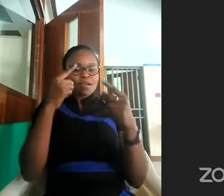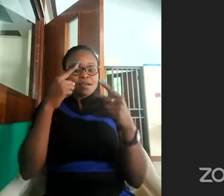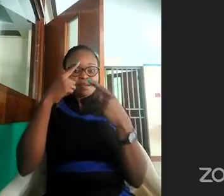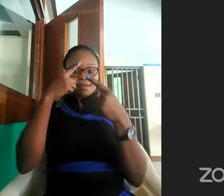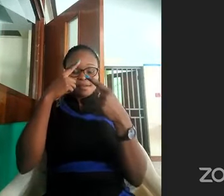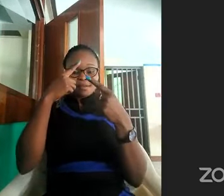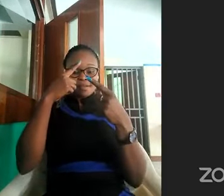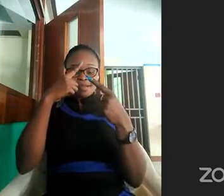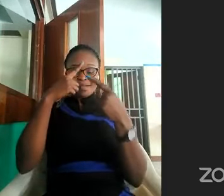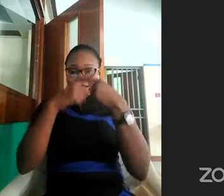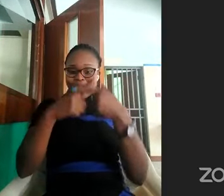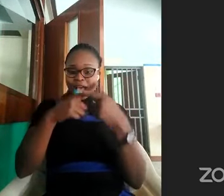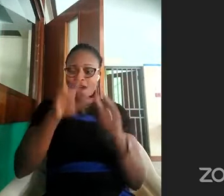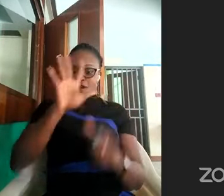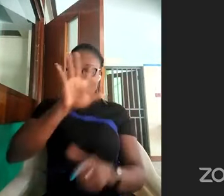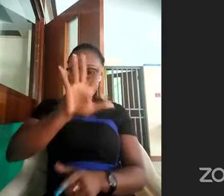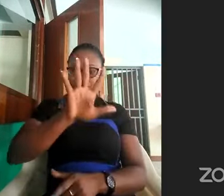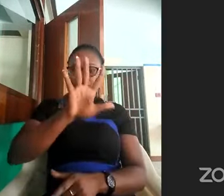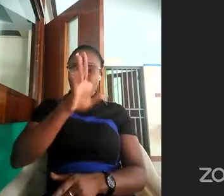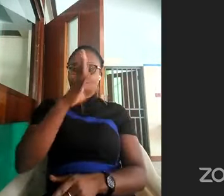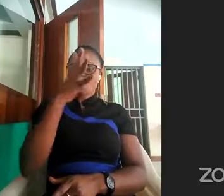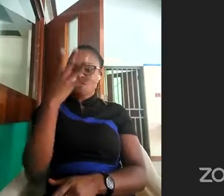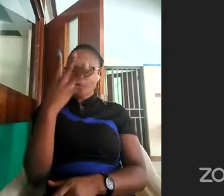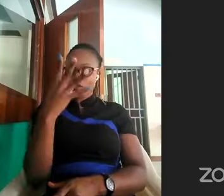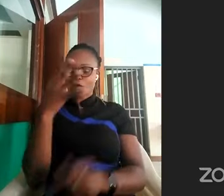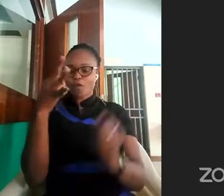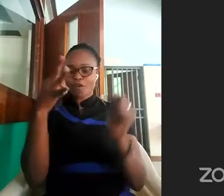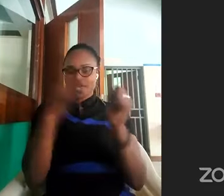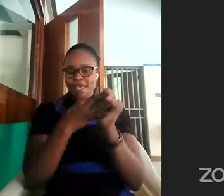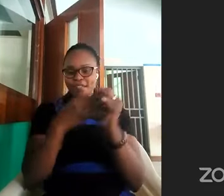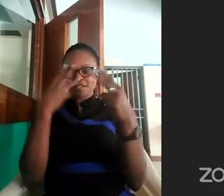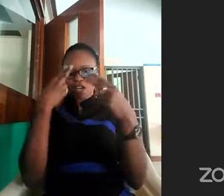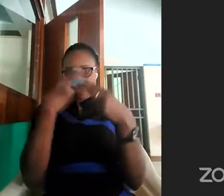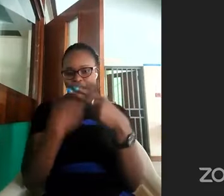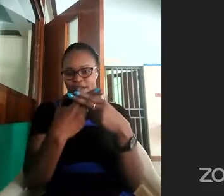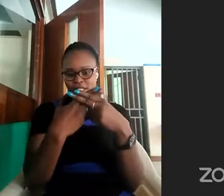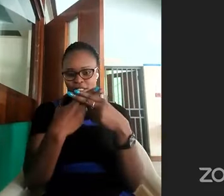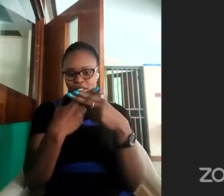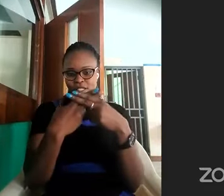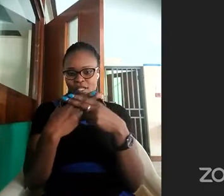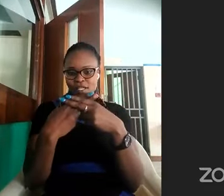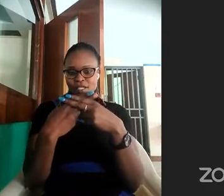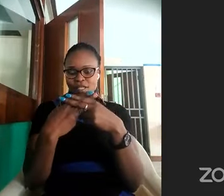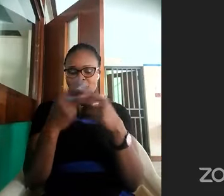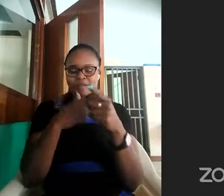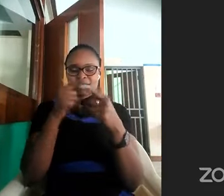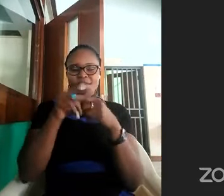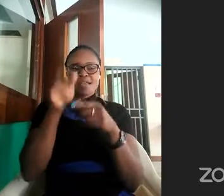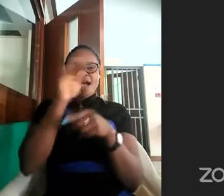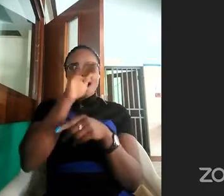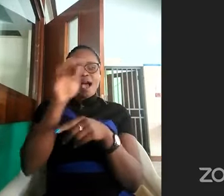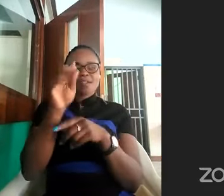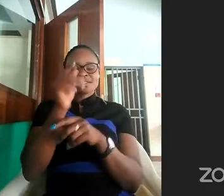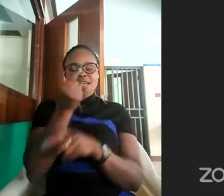*548#. And you'll be asked a few questions, and your data will be captured if you're a person with